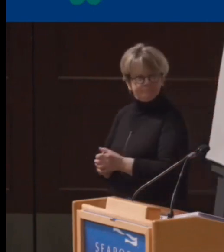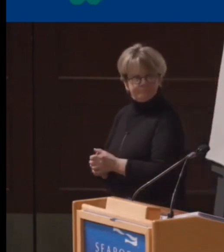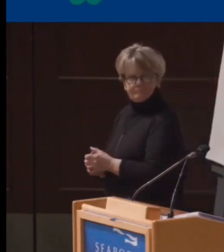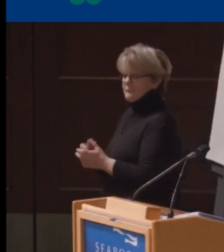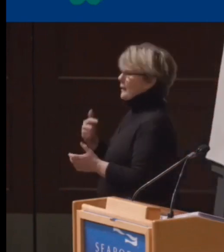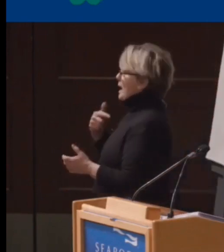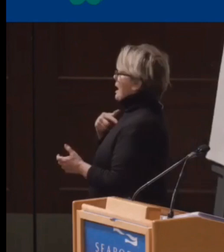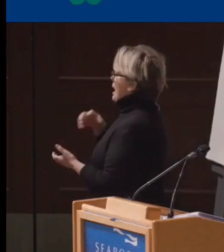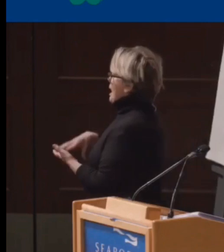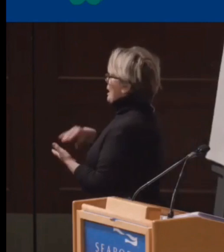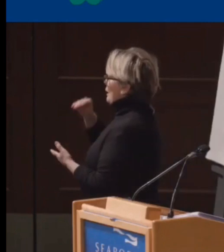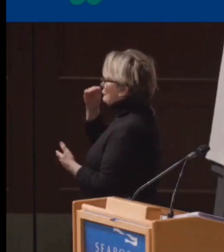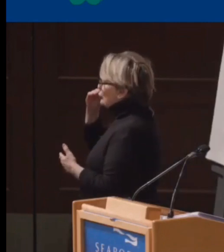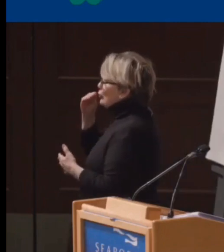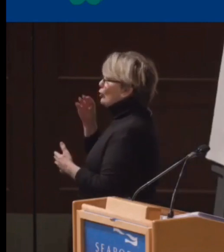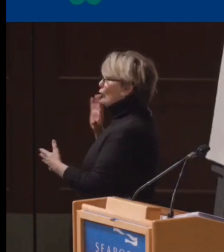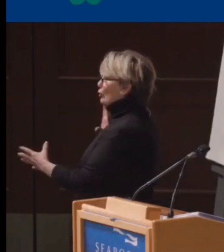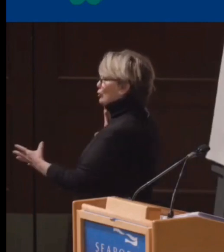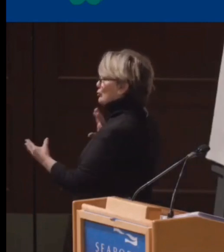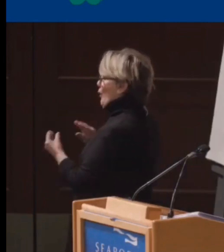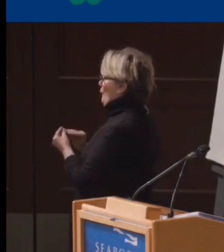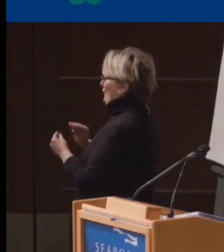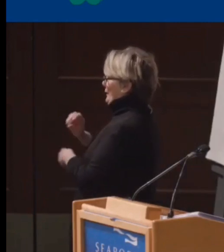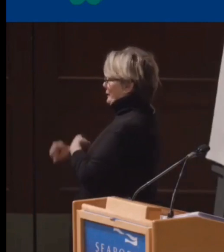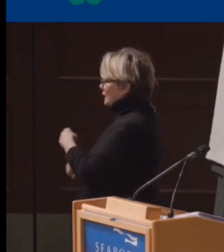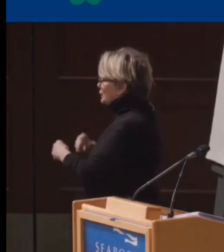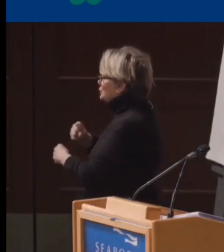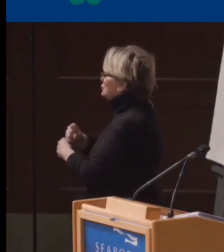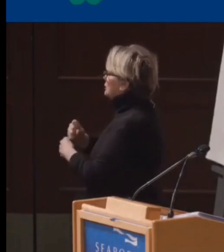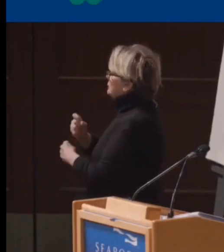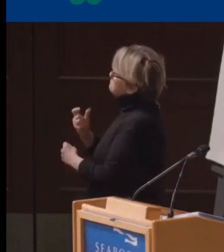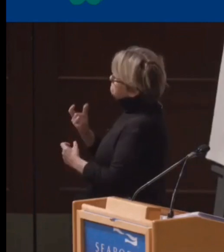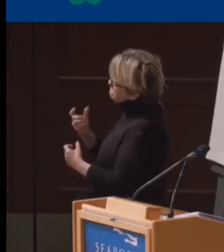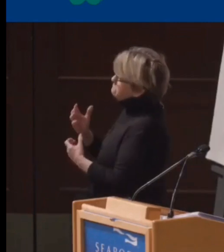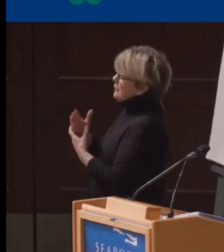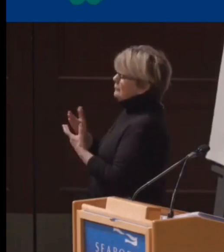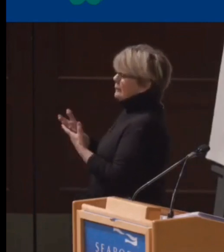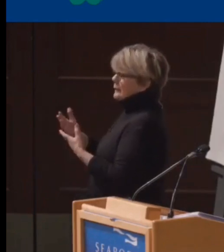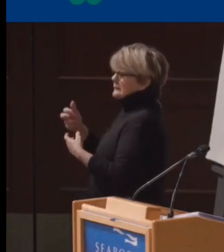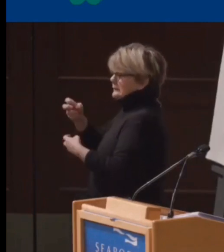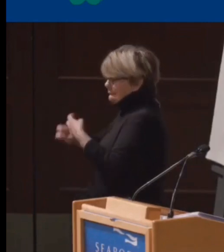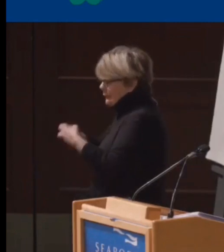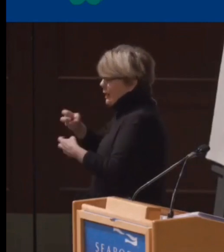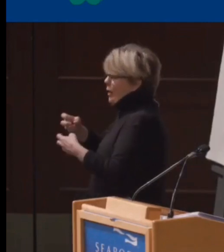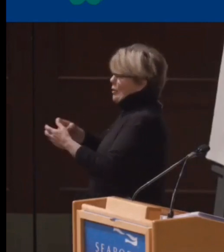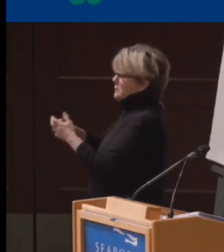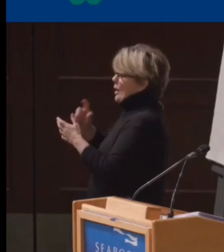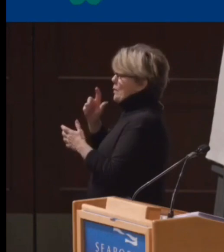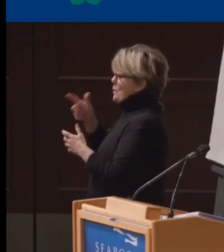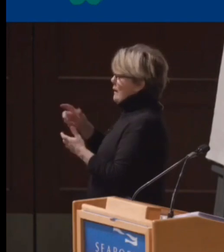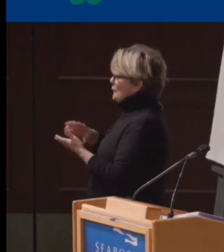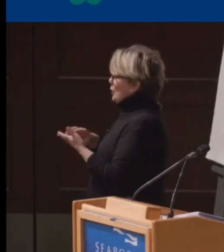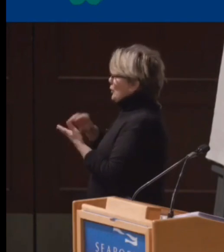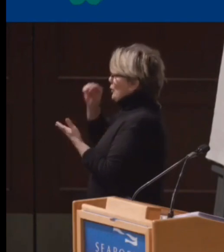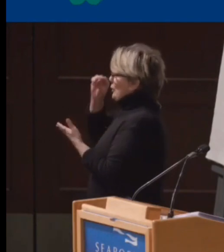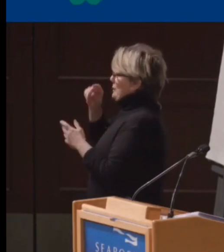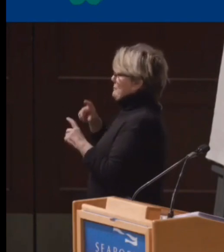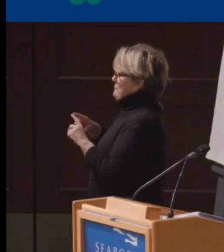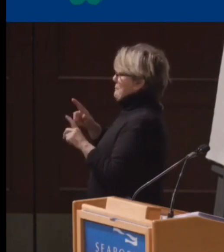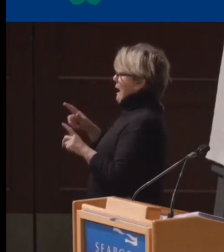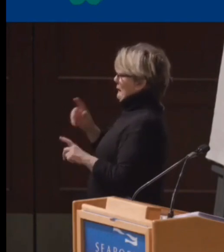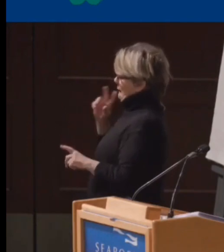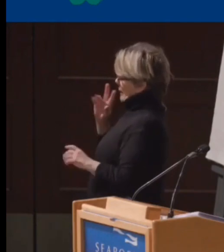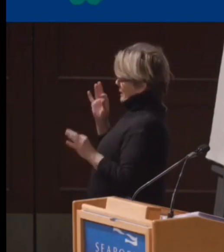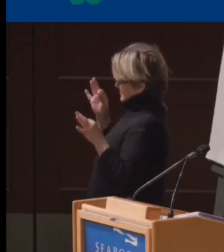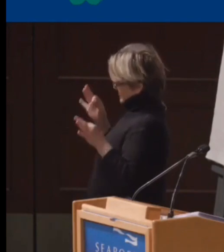I've learned over the years that while a lot of things are difficult for me or take a while for me, I can do anything I put